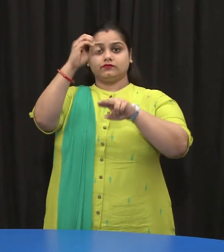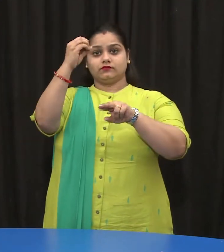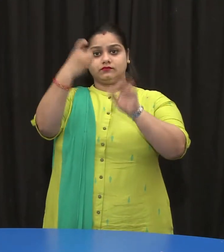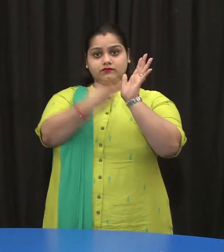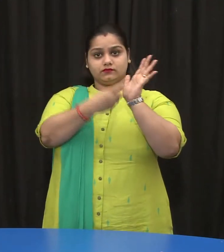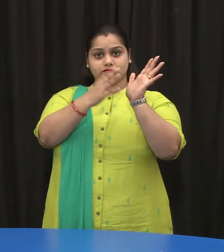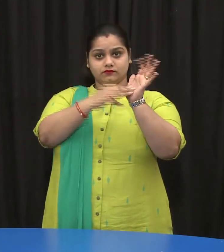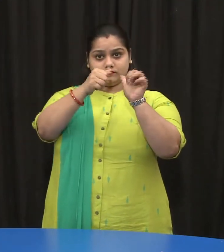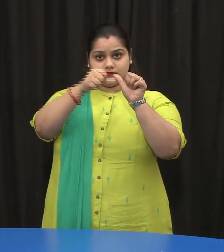cell borders,